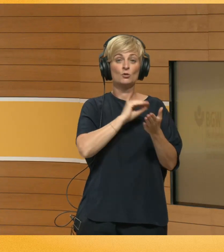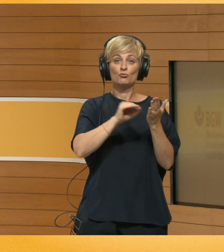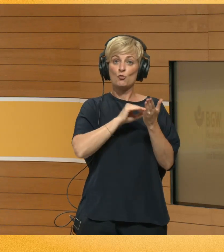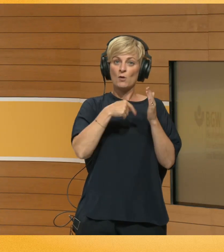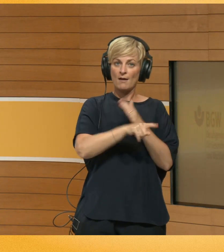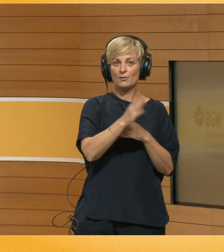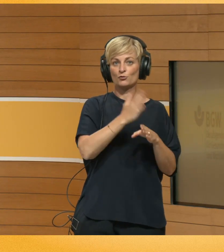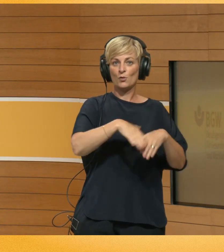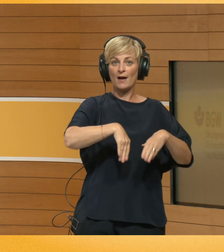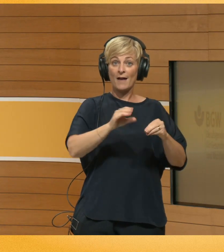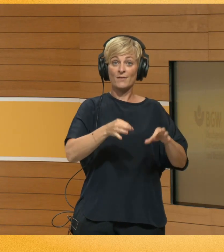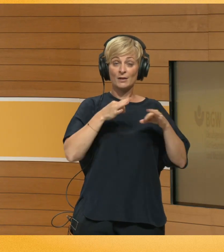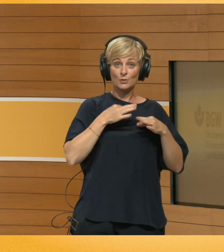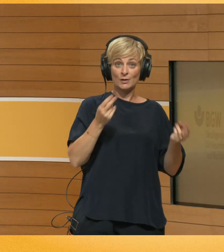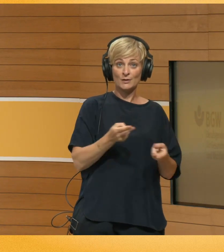water.